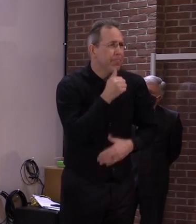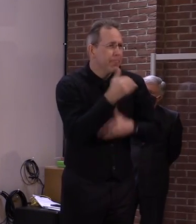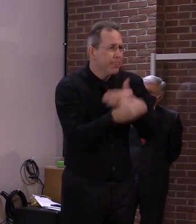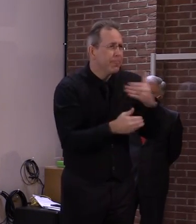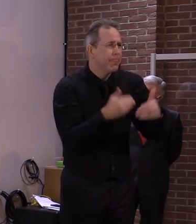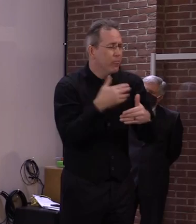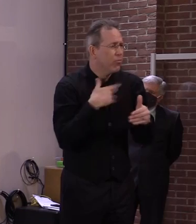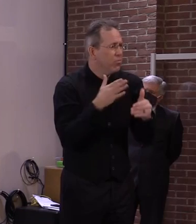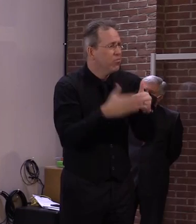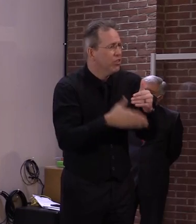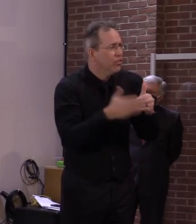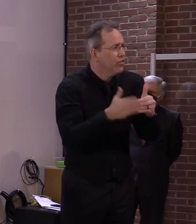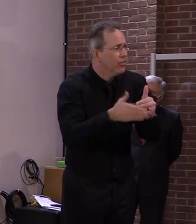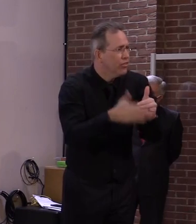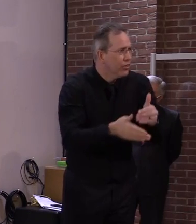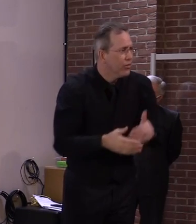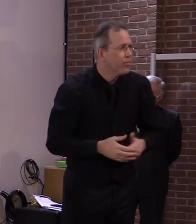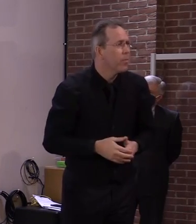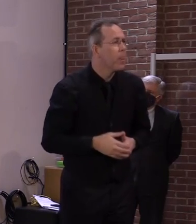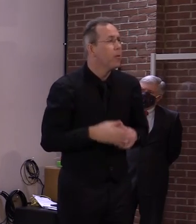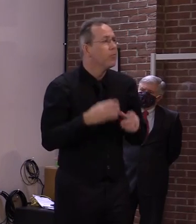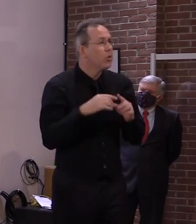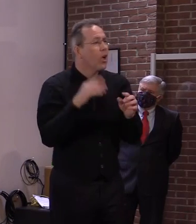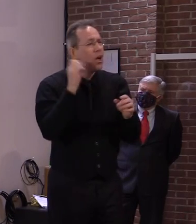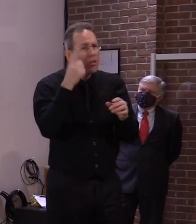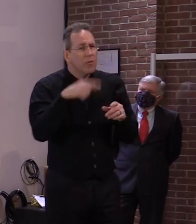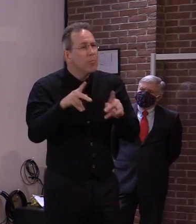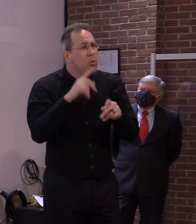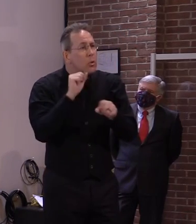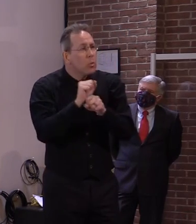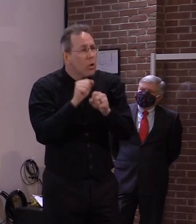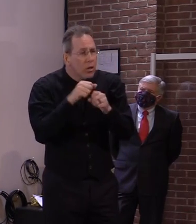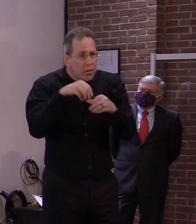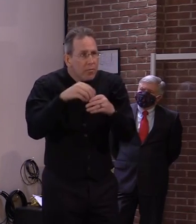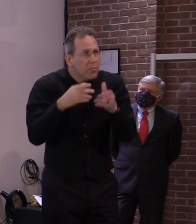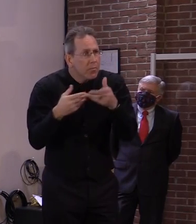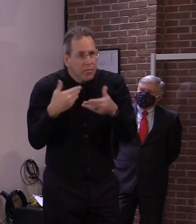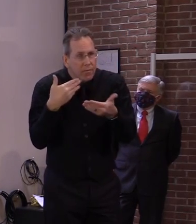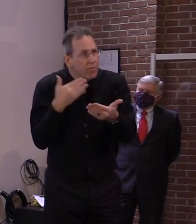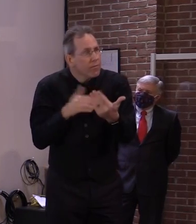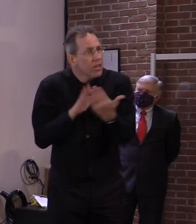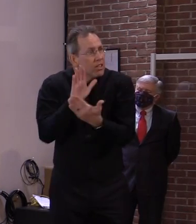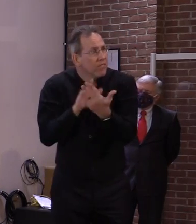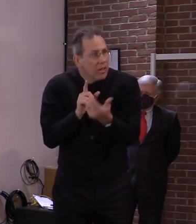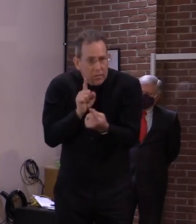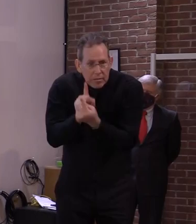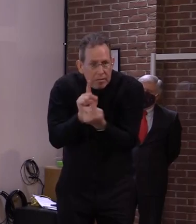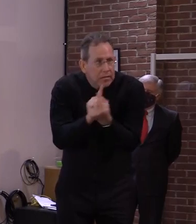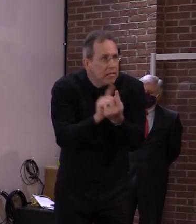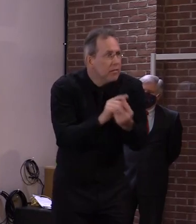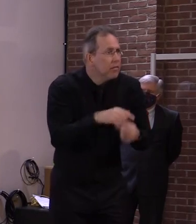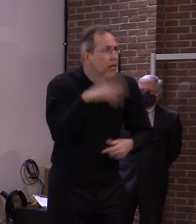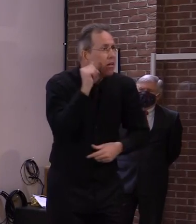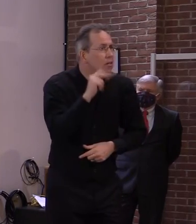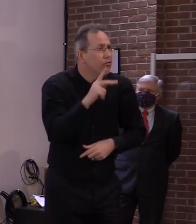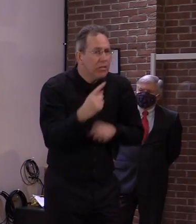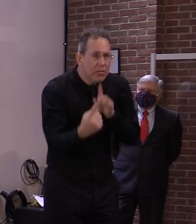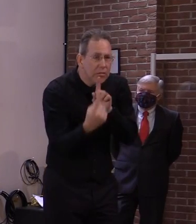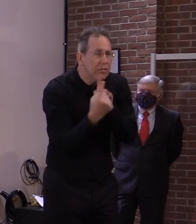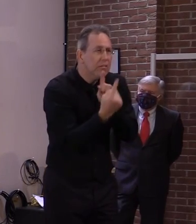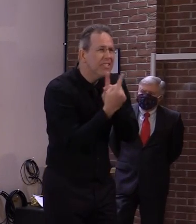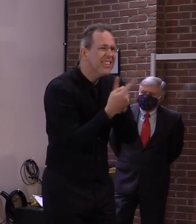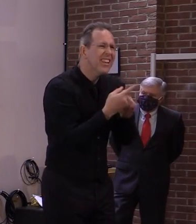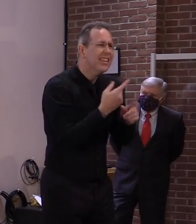in the hospital, in the healthcare community, that for 9 months went in to those patients who were